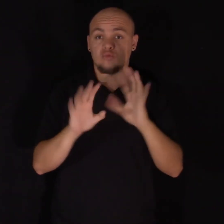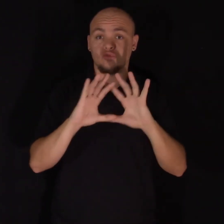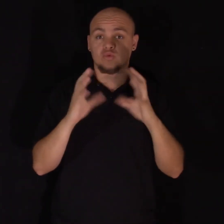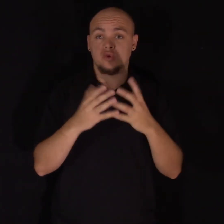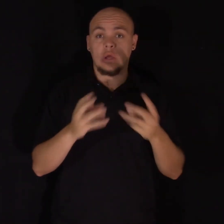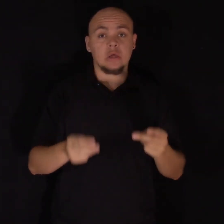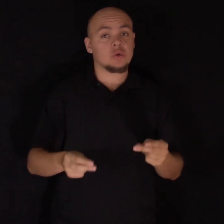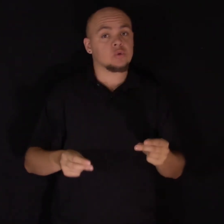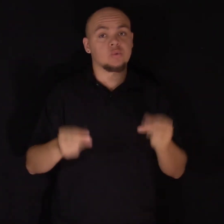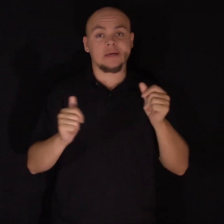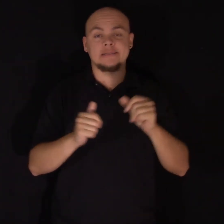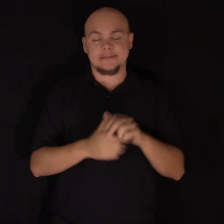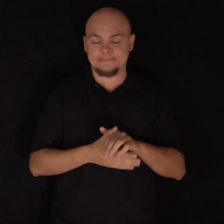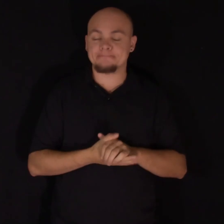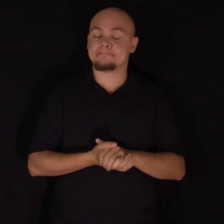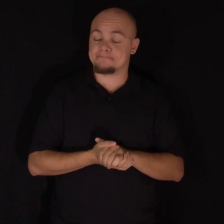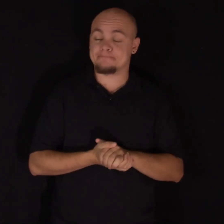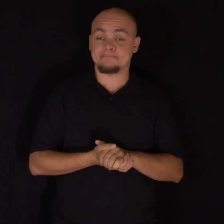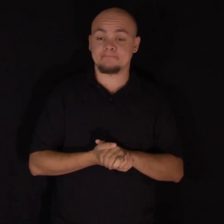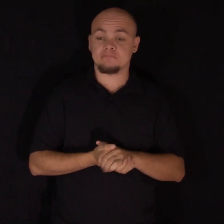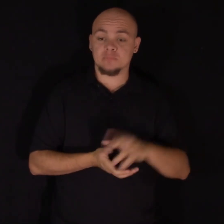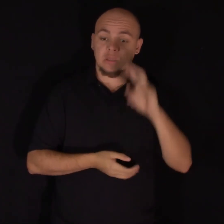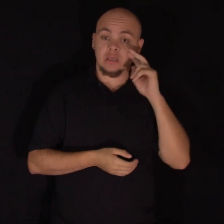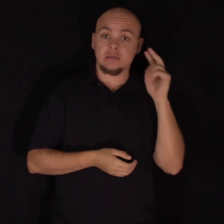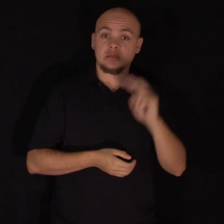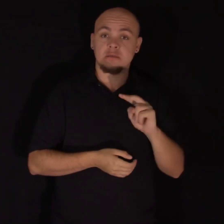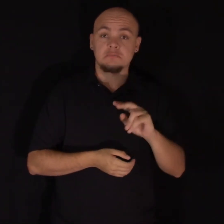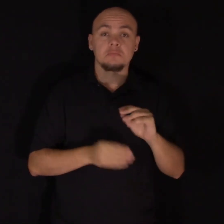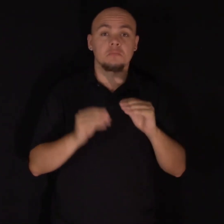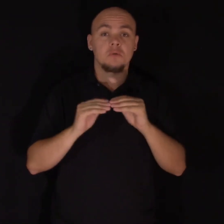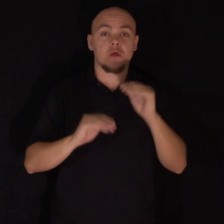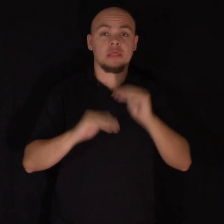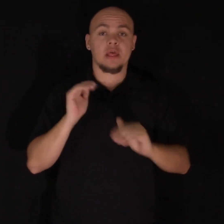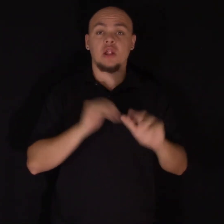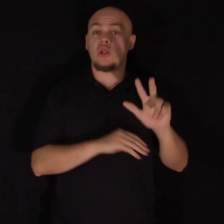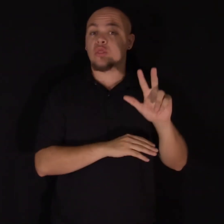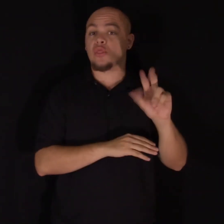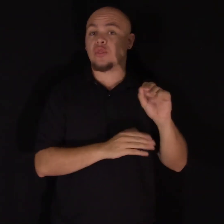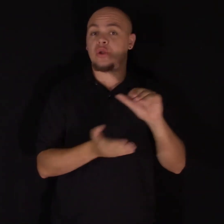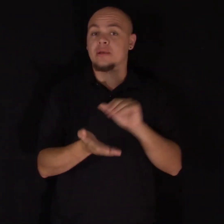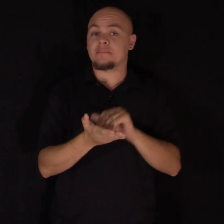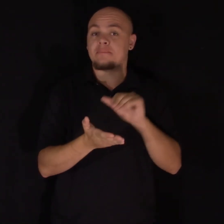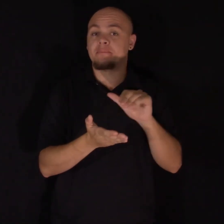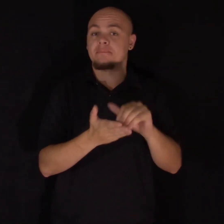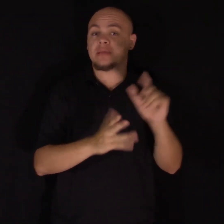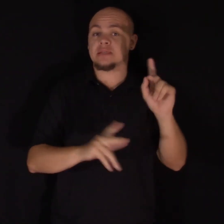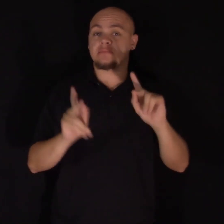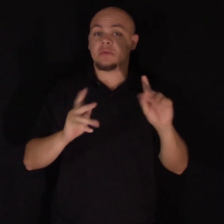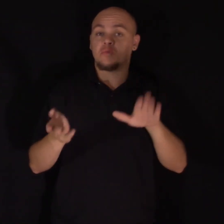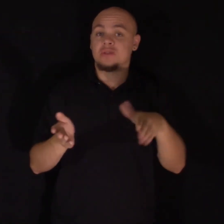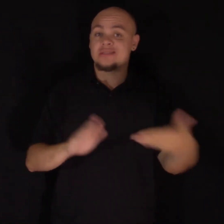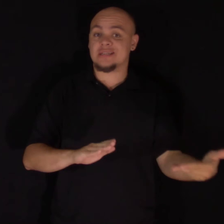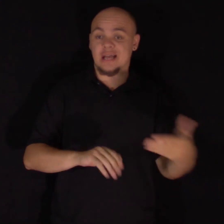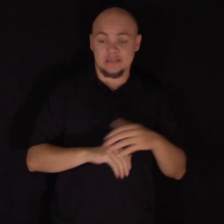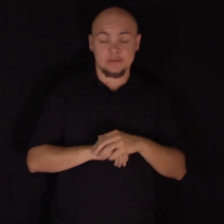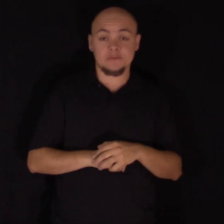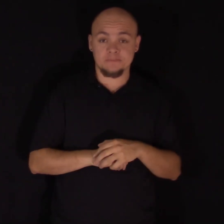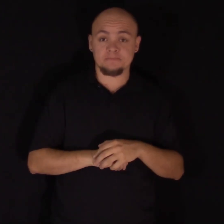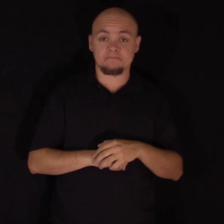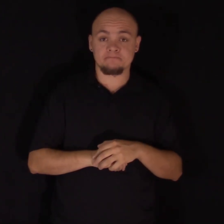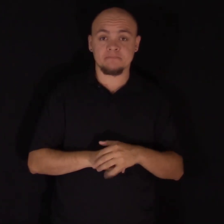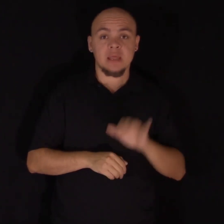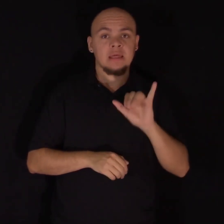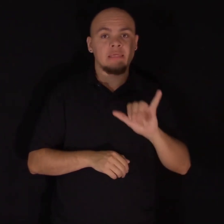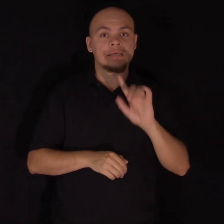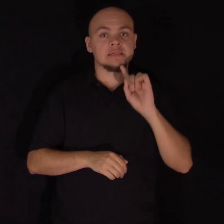very quickly. And you can see there's over 30 million people die from that epidemic. So this is a serious